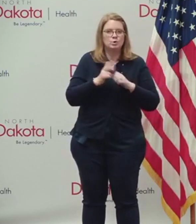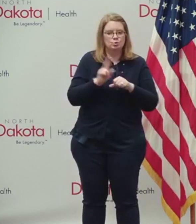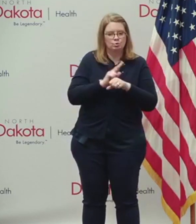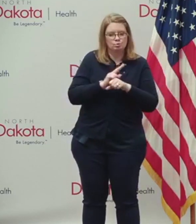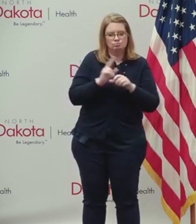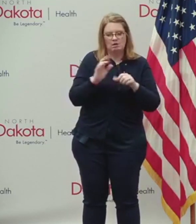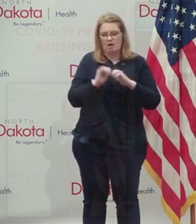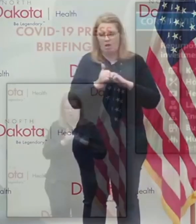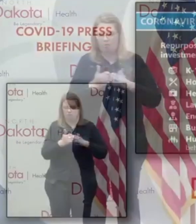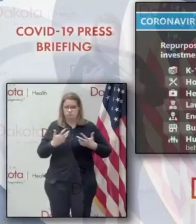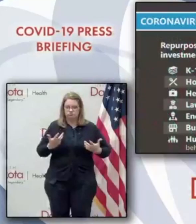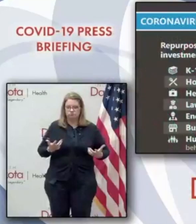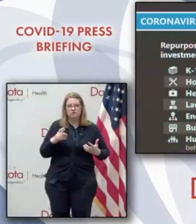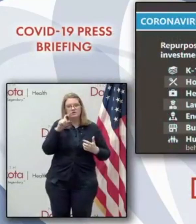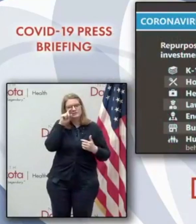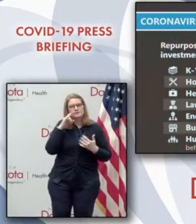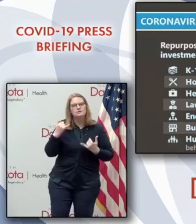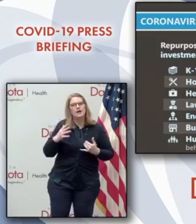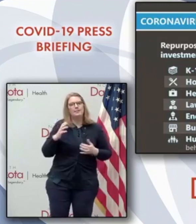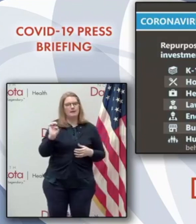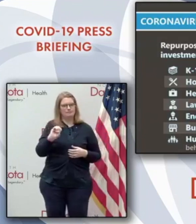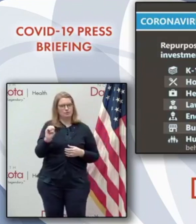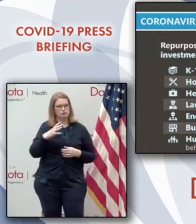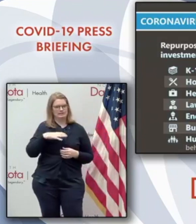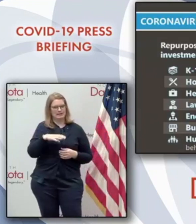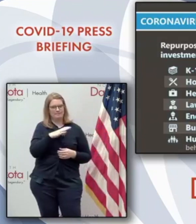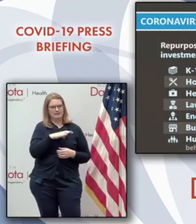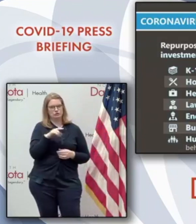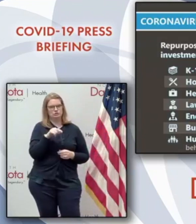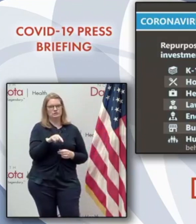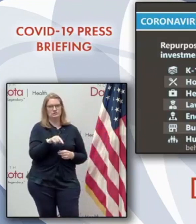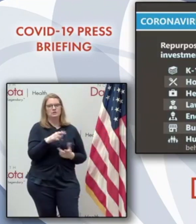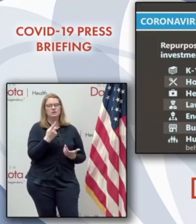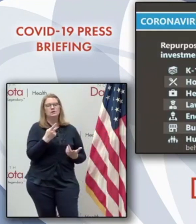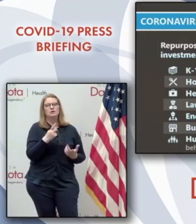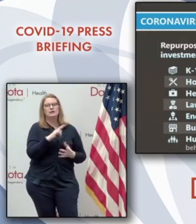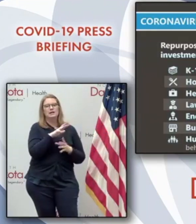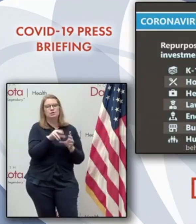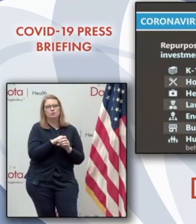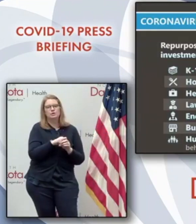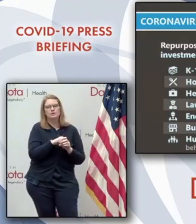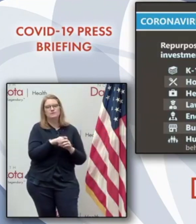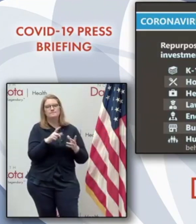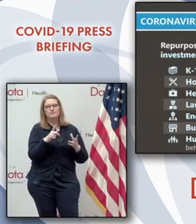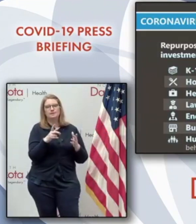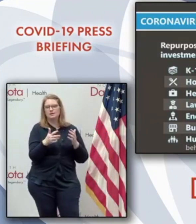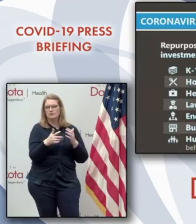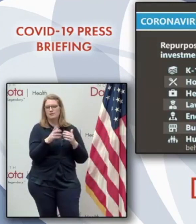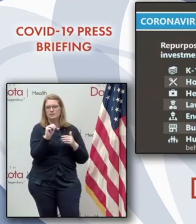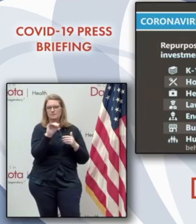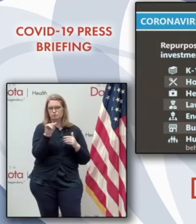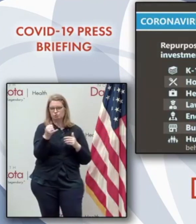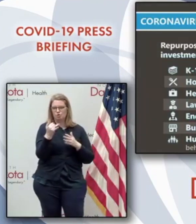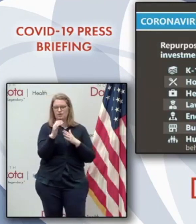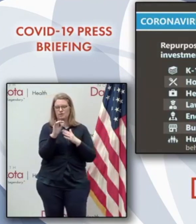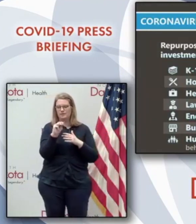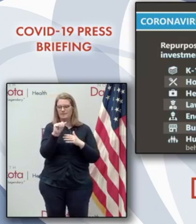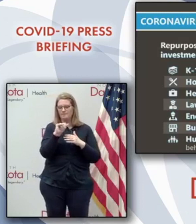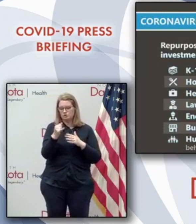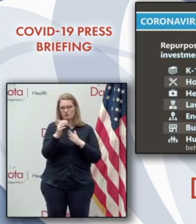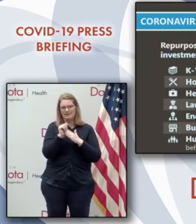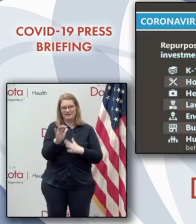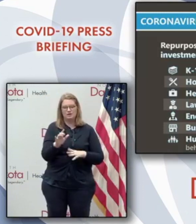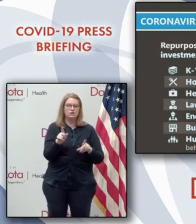action today by the Emergency Commission consists of the majority leaders and the